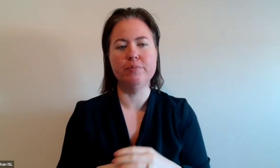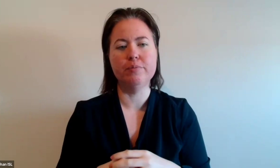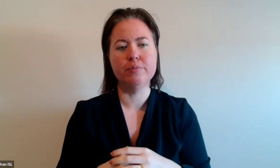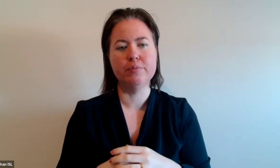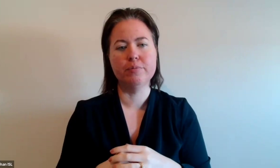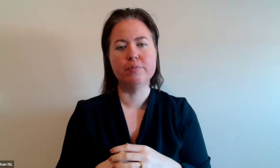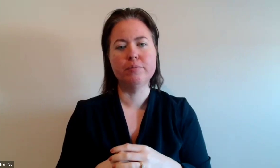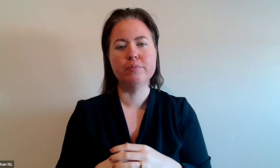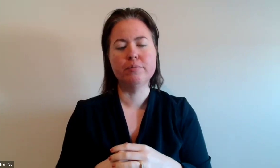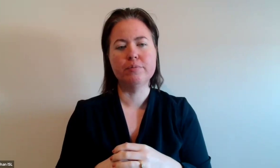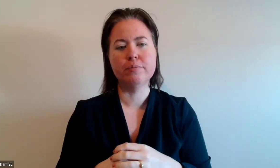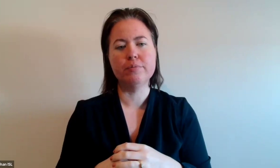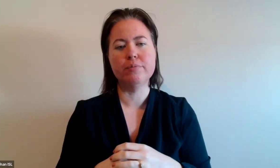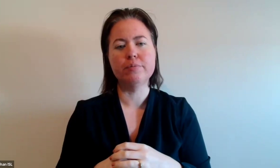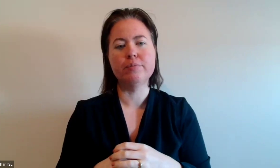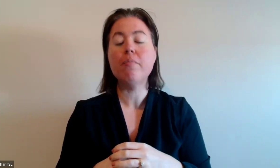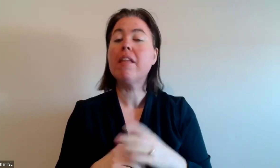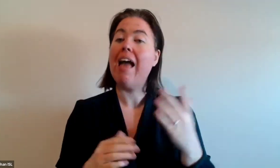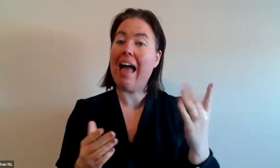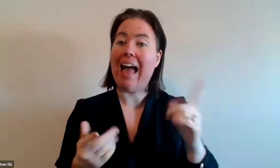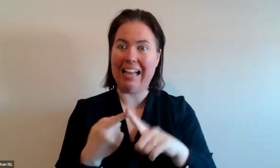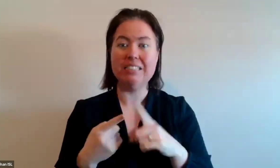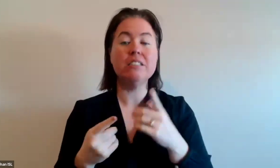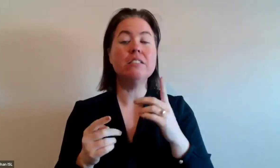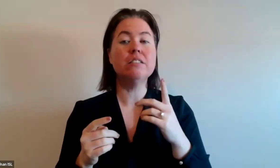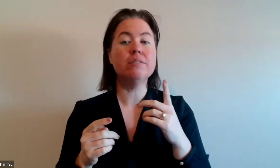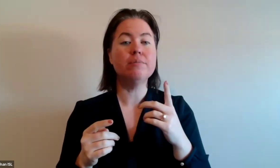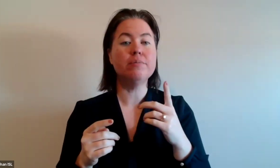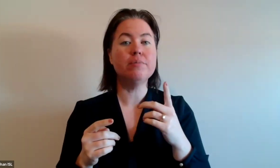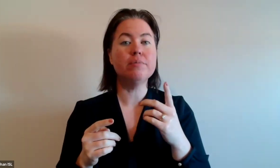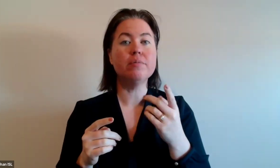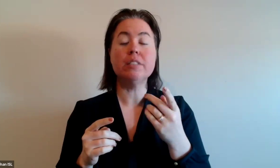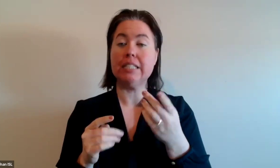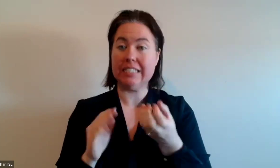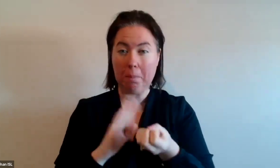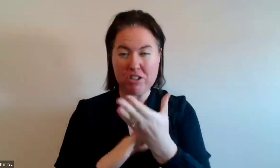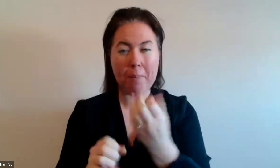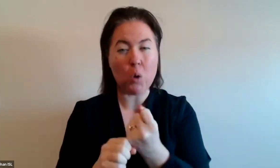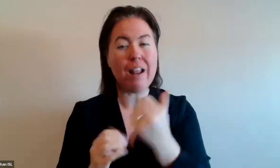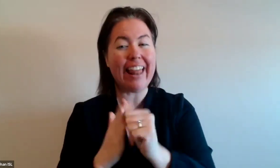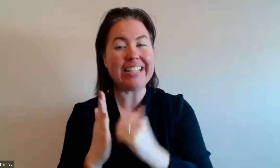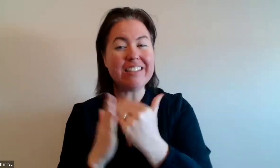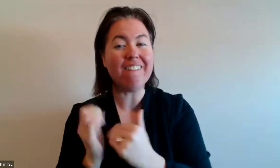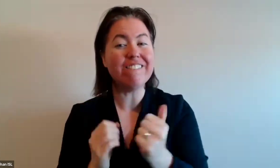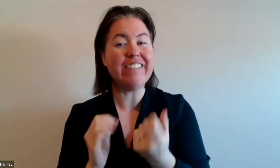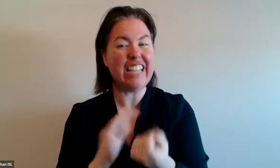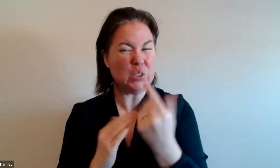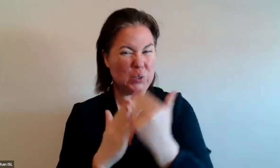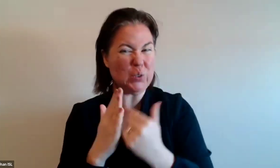an alternative report, also a submission on the list of issues of the country